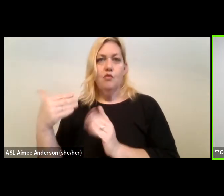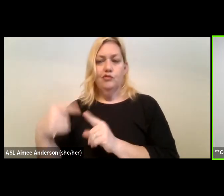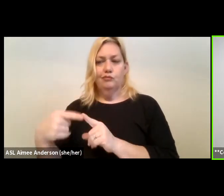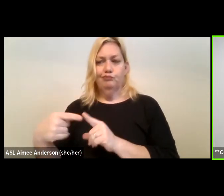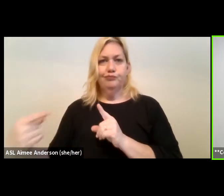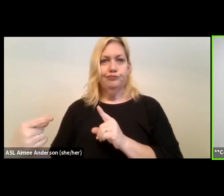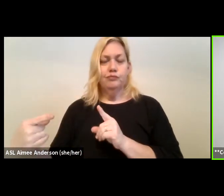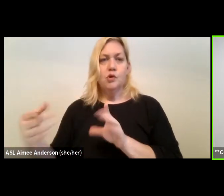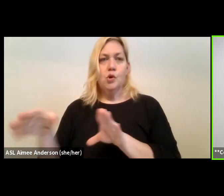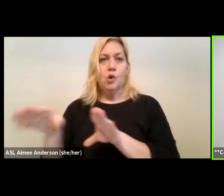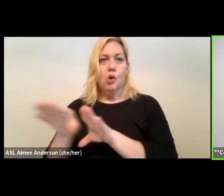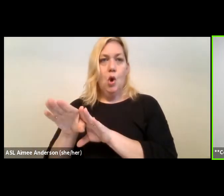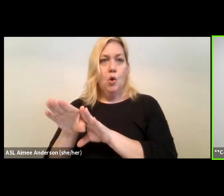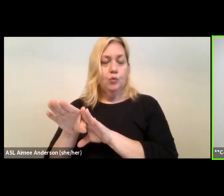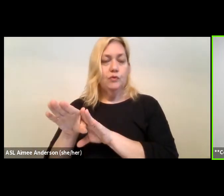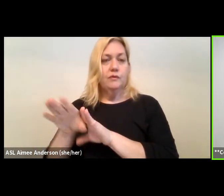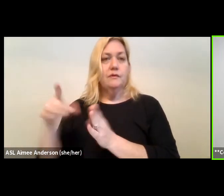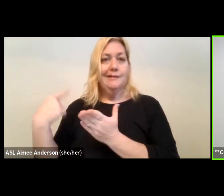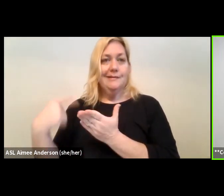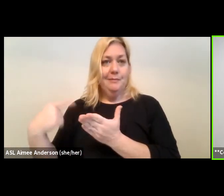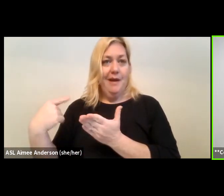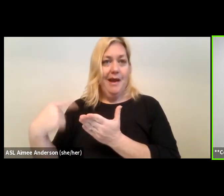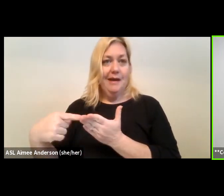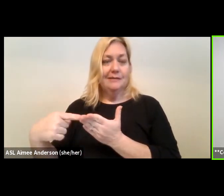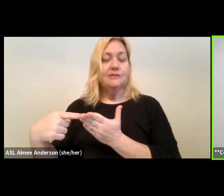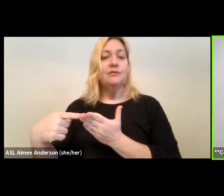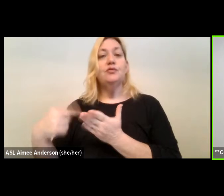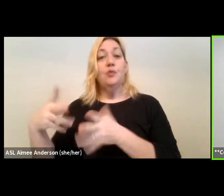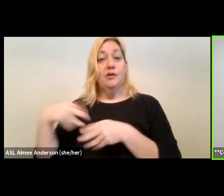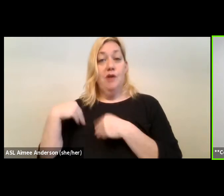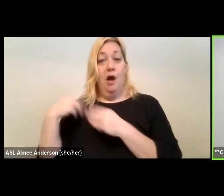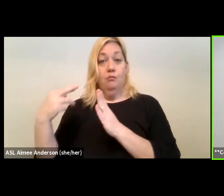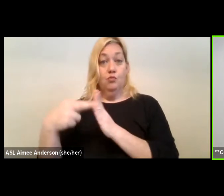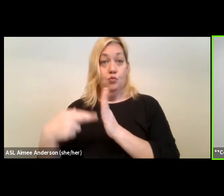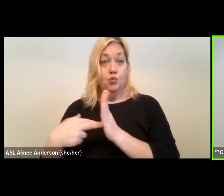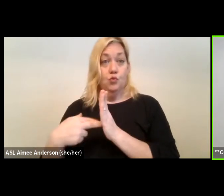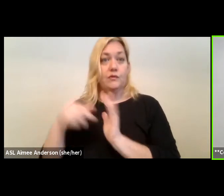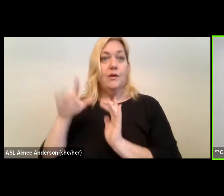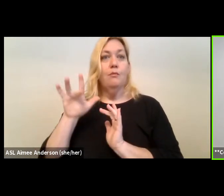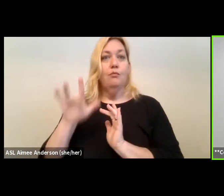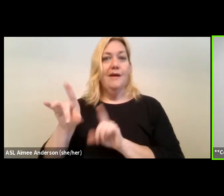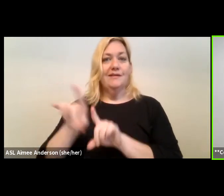debate on the motion to adopt the rules, please press *9 at this time.